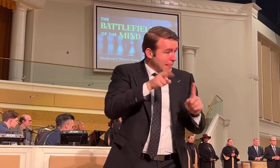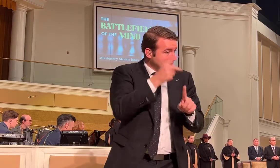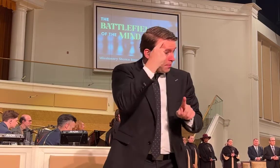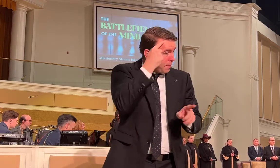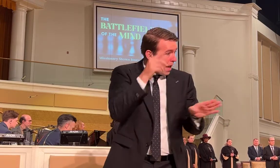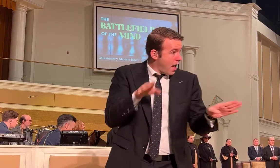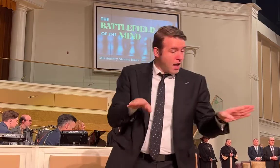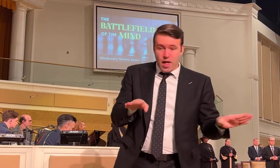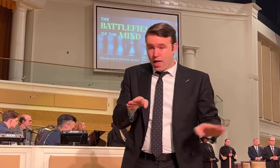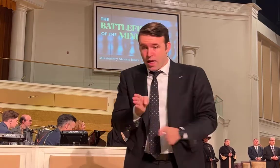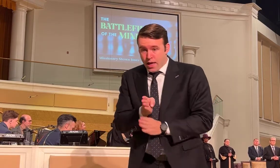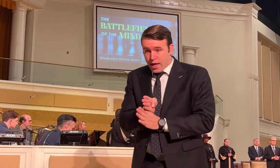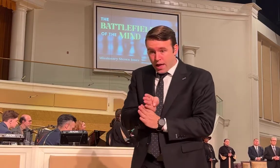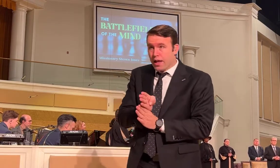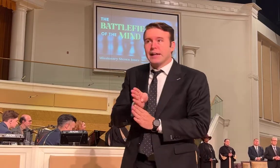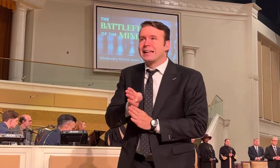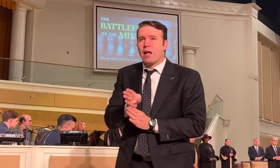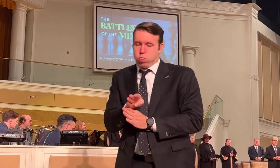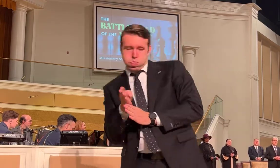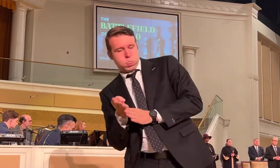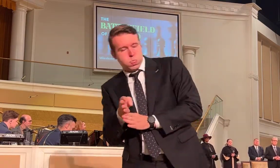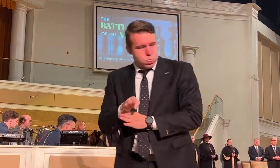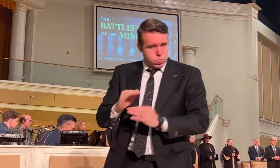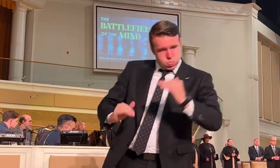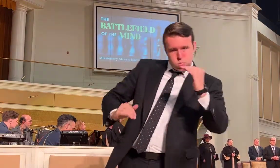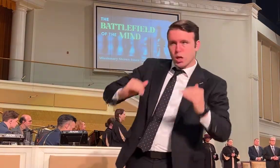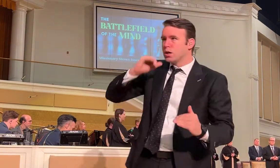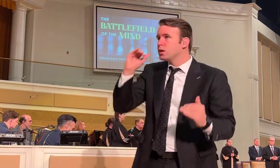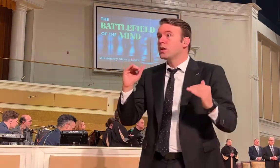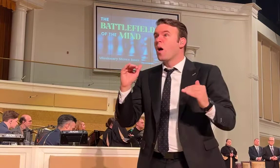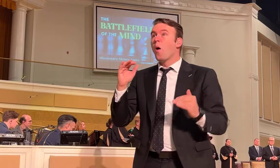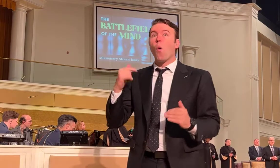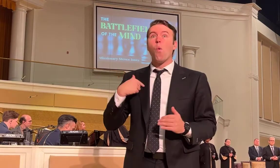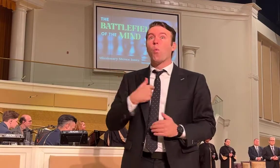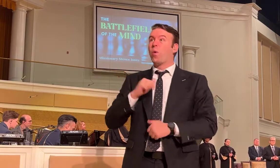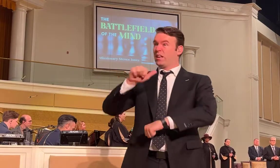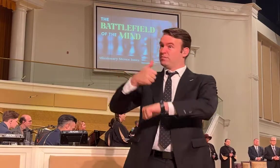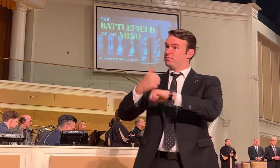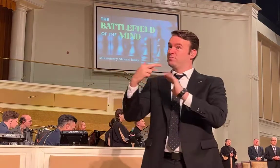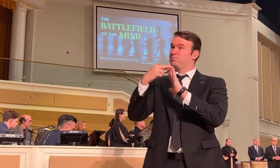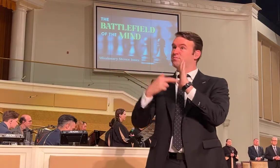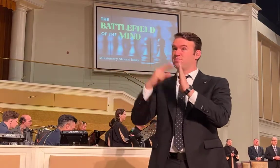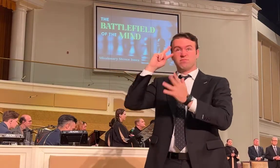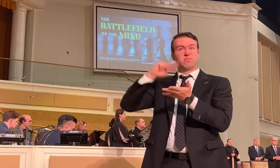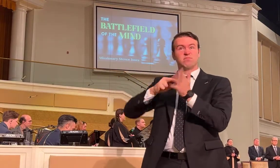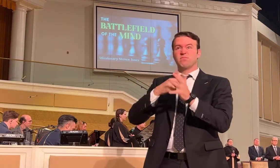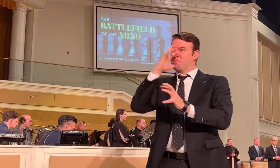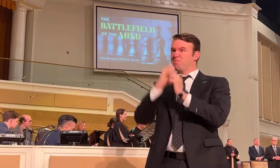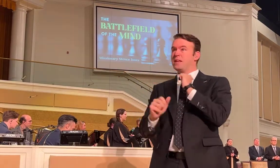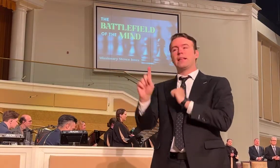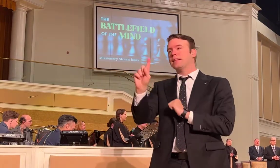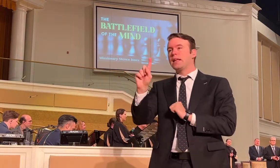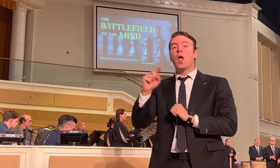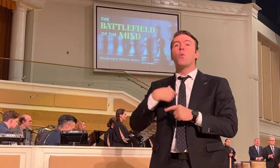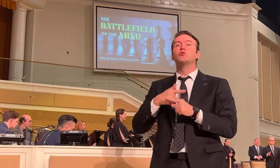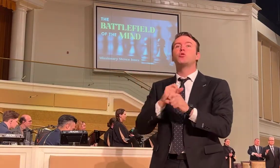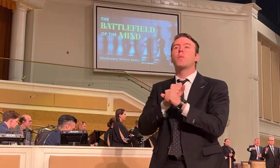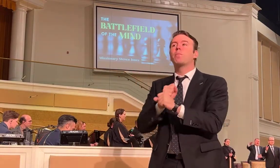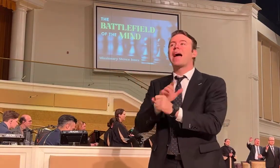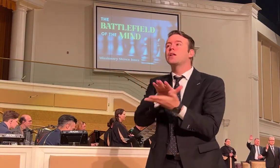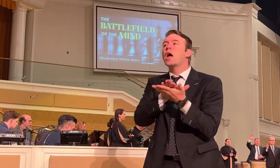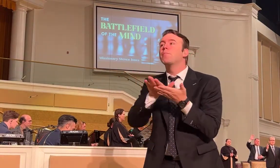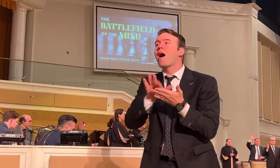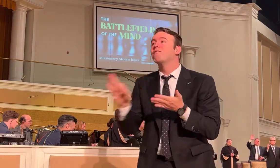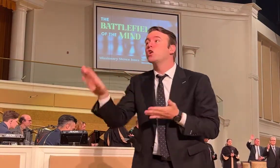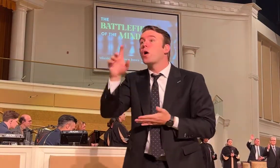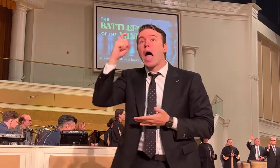And so we're trying to create parameters in your life, not because we're mean and ugly, but we are protecting the purity of your mind. So when you can